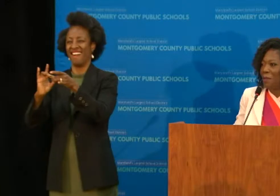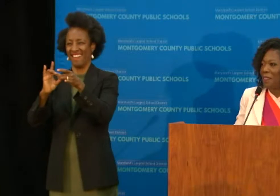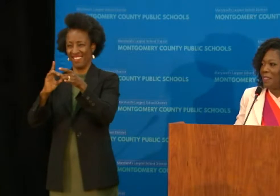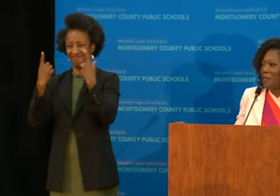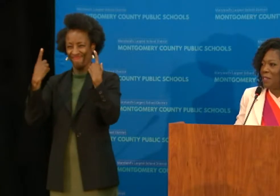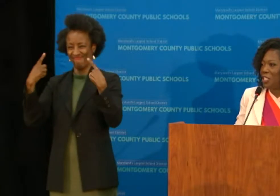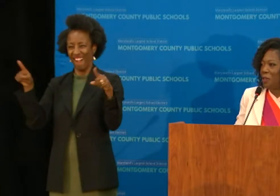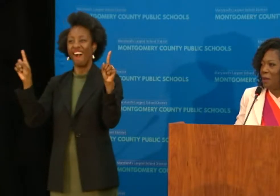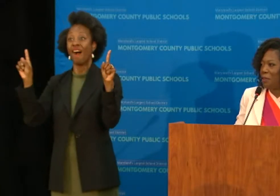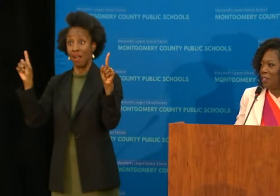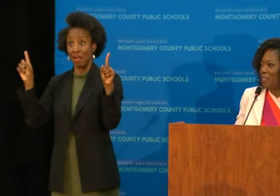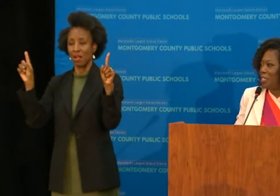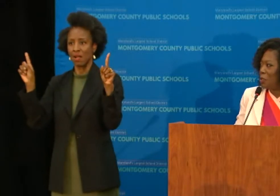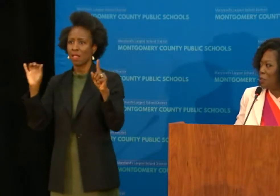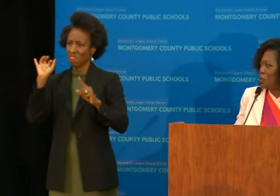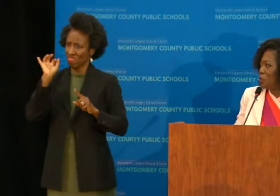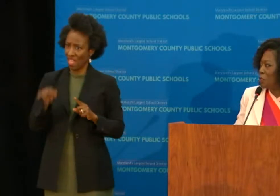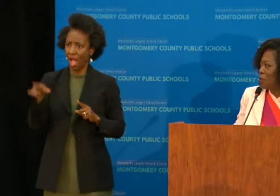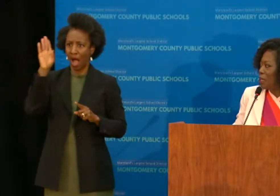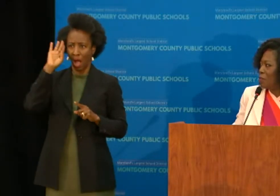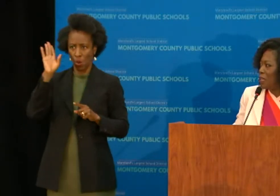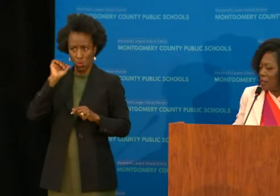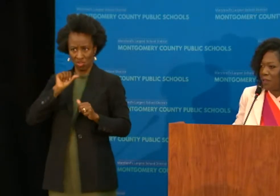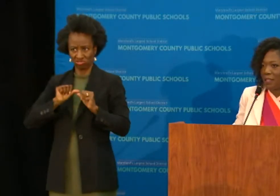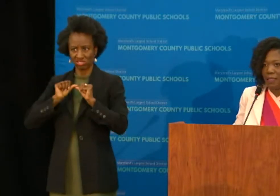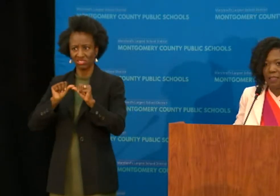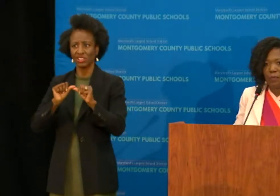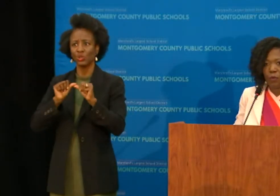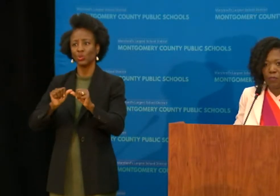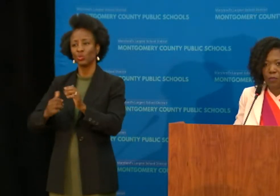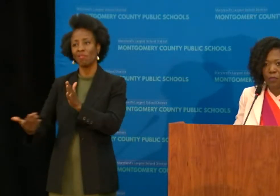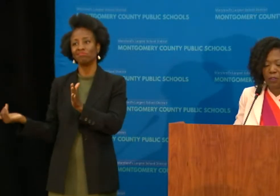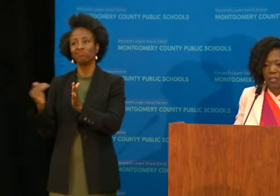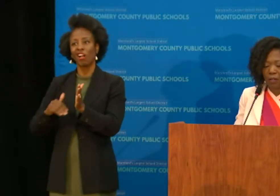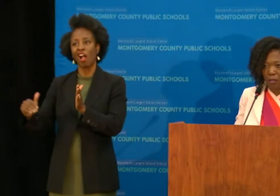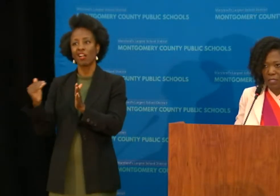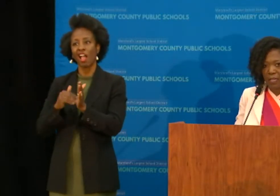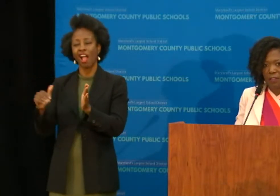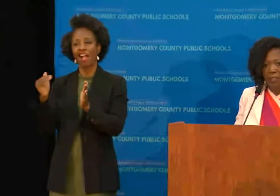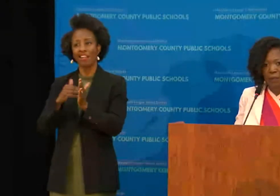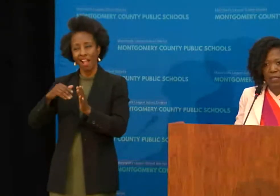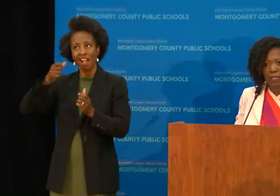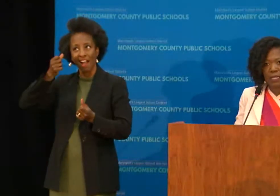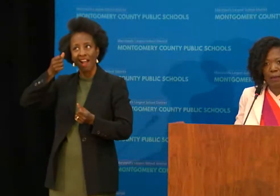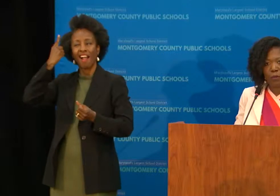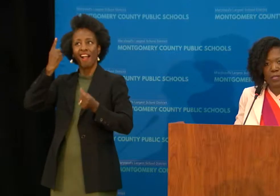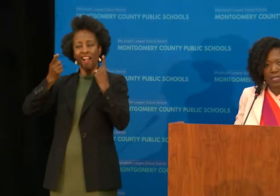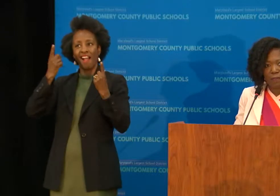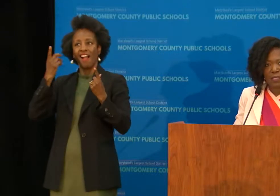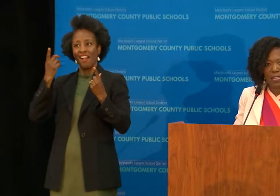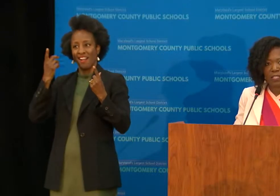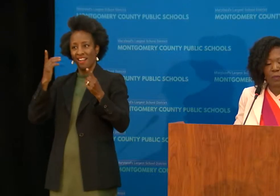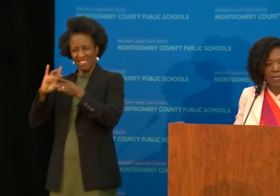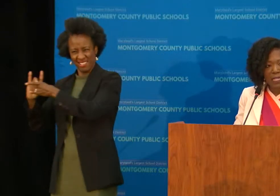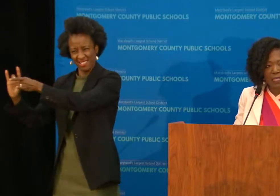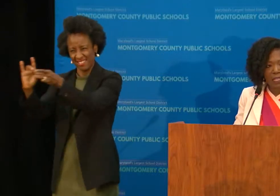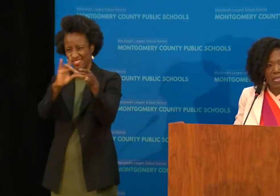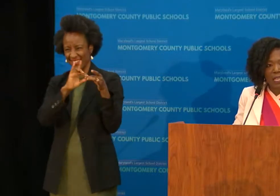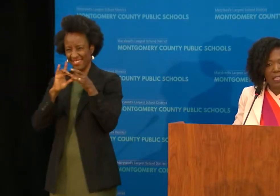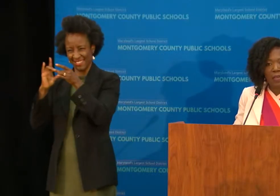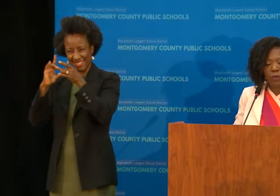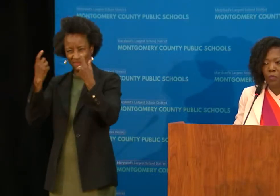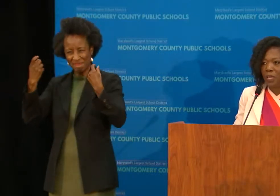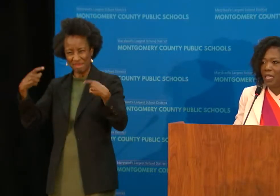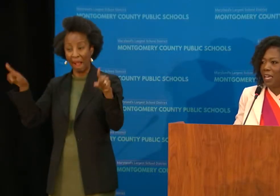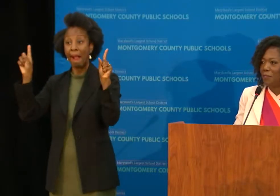out with a theme this year, and I'm going to continue to reiterate that theme over and over again, all together now, because I'm going to emphasize